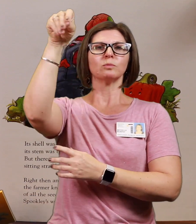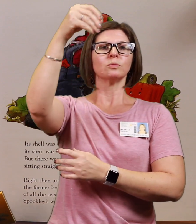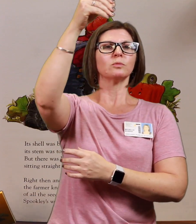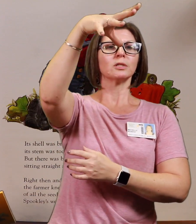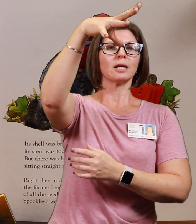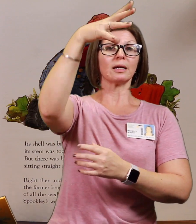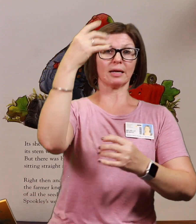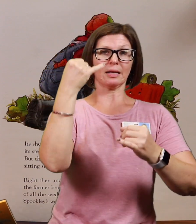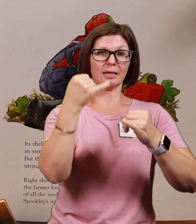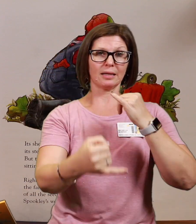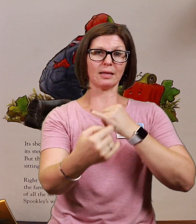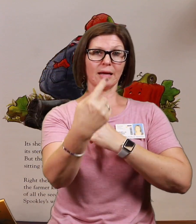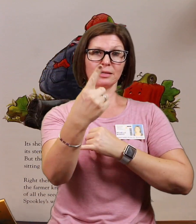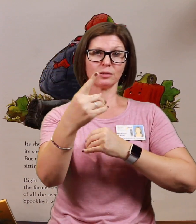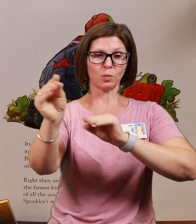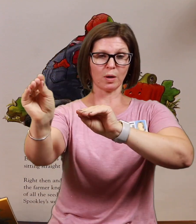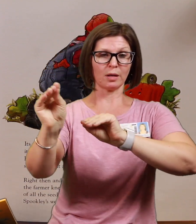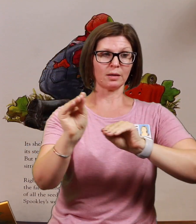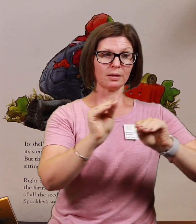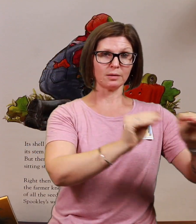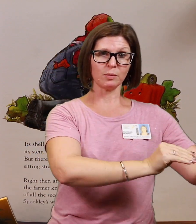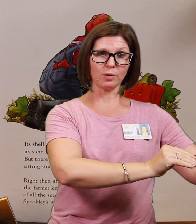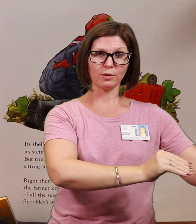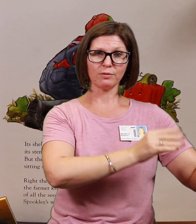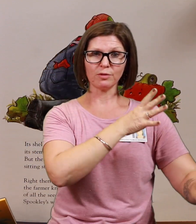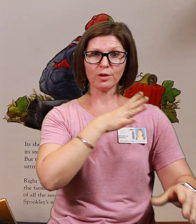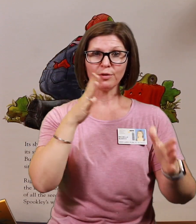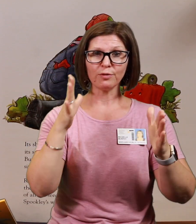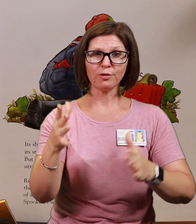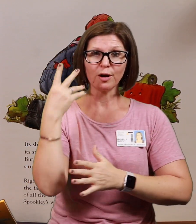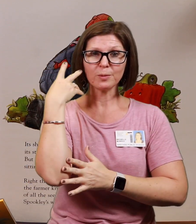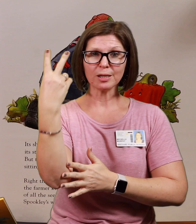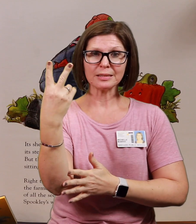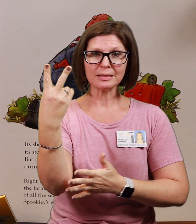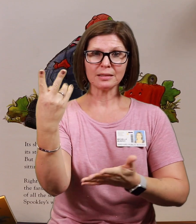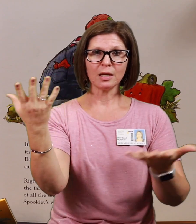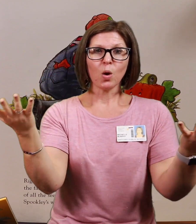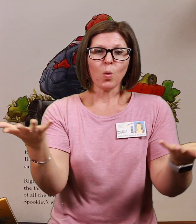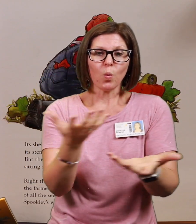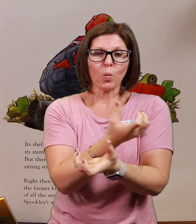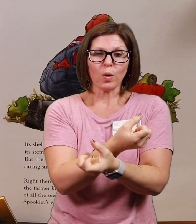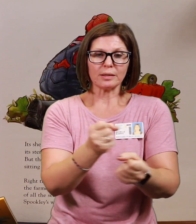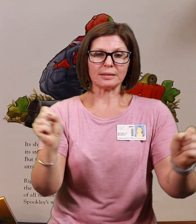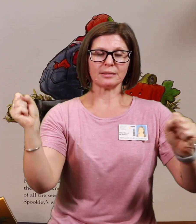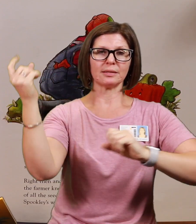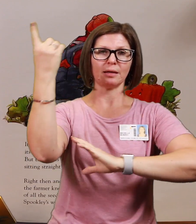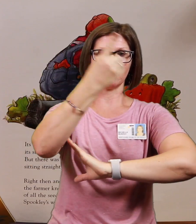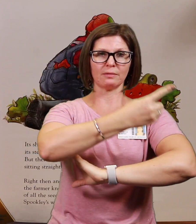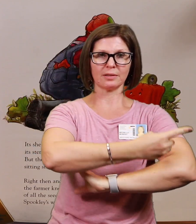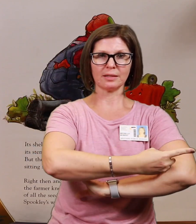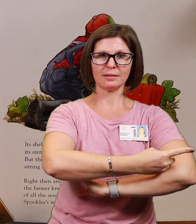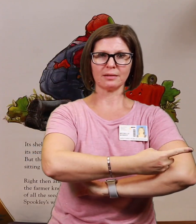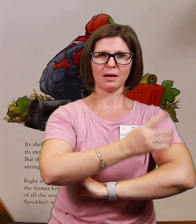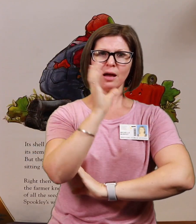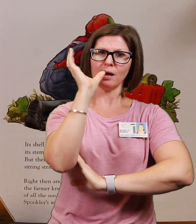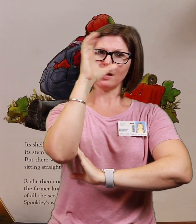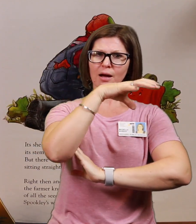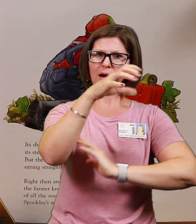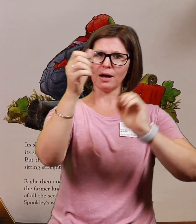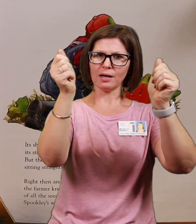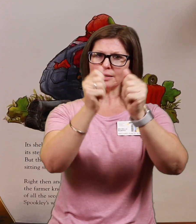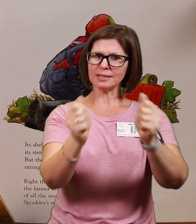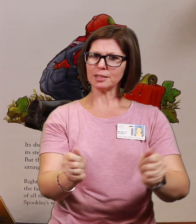the last one was moved away, the farmer could see what had saved the day. An